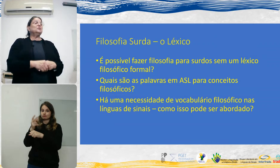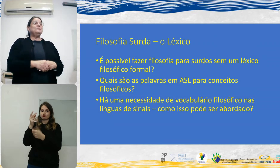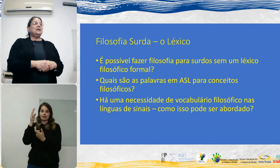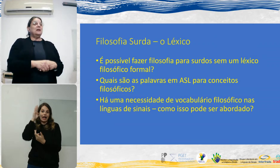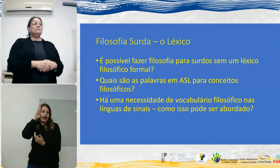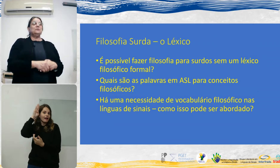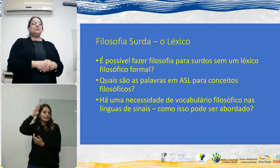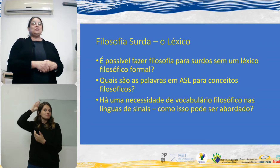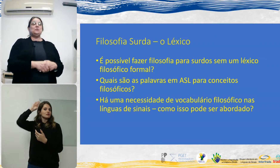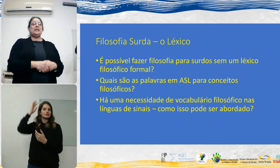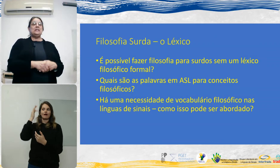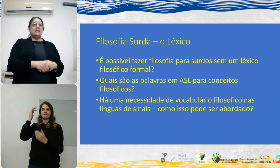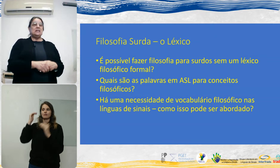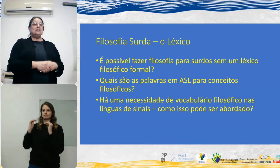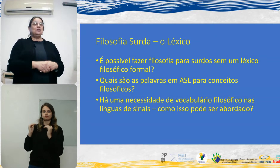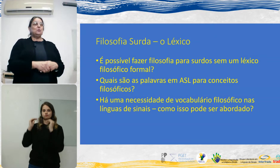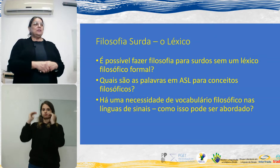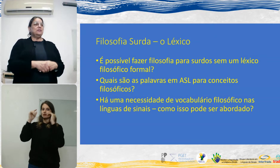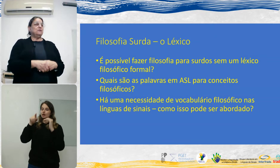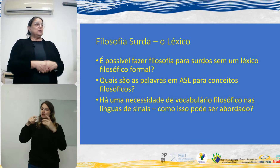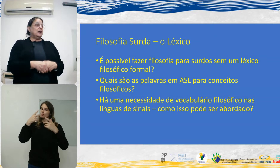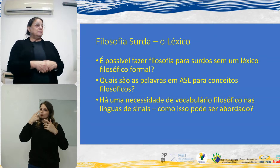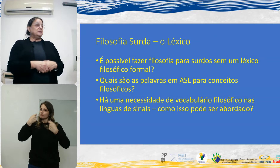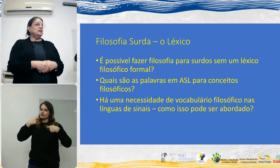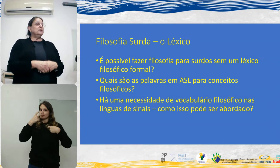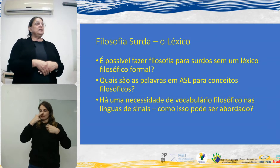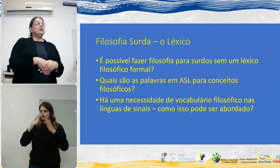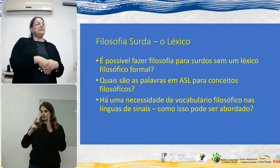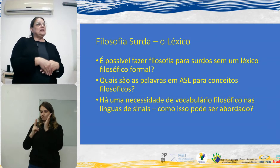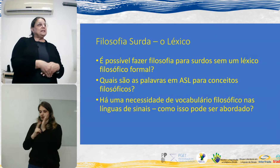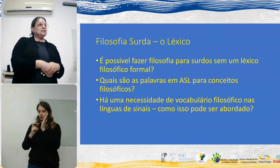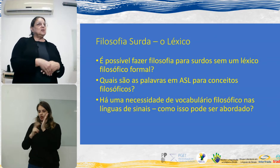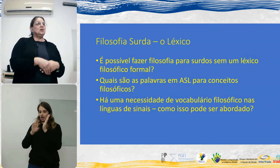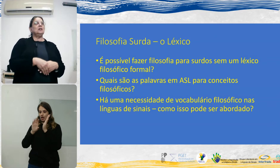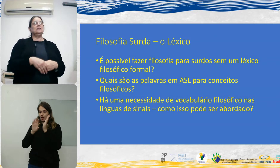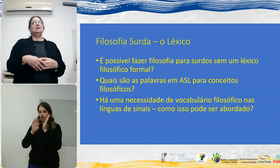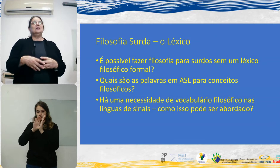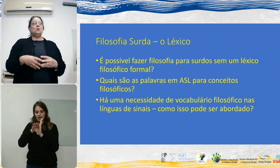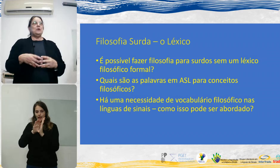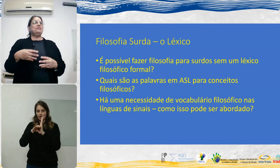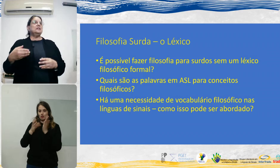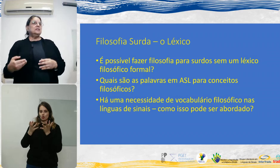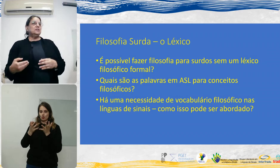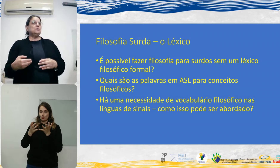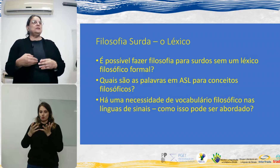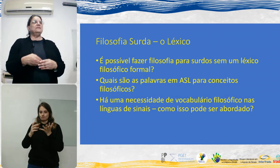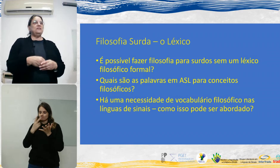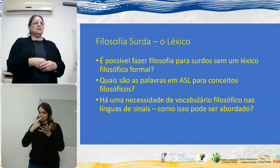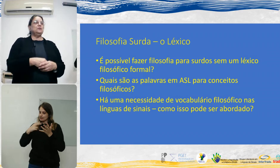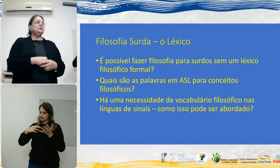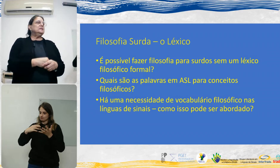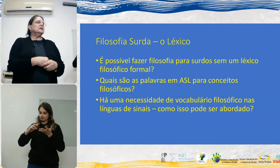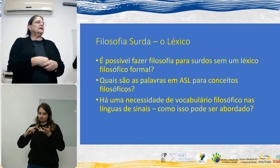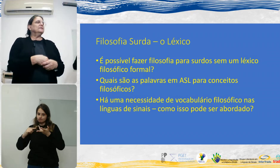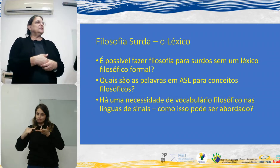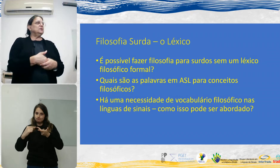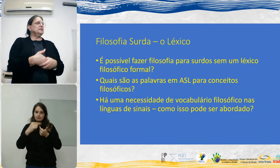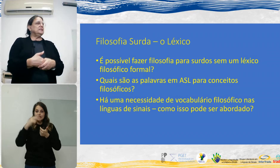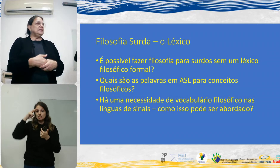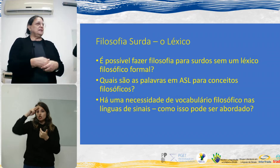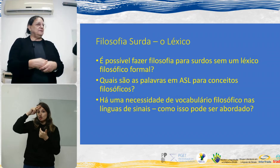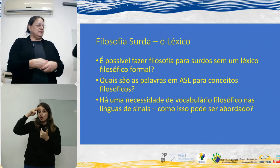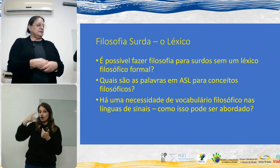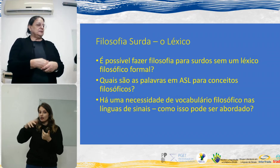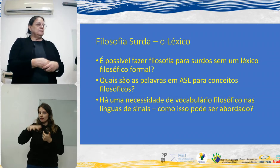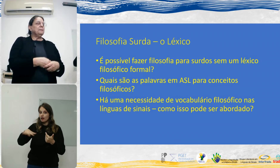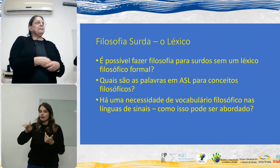need to be able to engage with the vocabulary, with the lexicon, with the history of the field. You need to have a certain